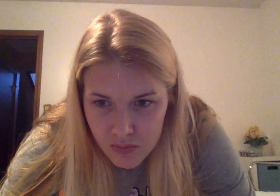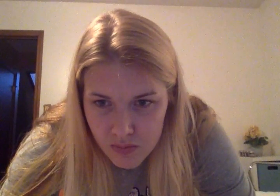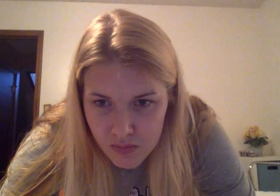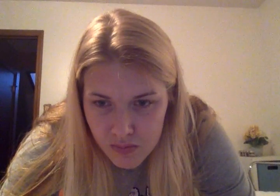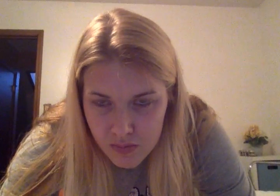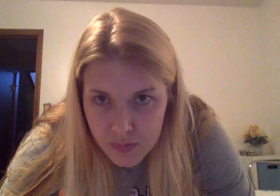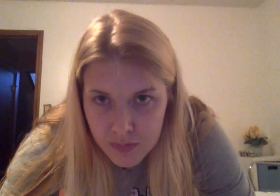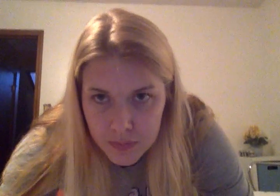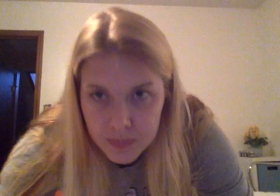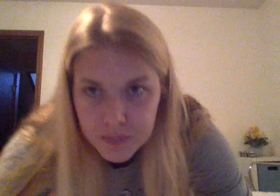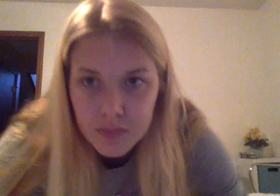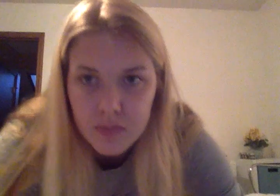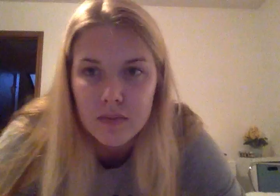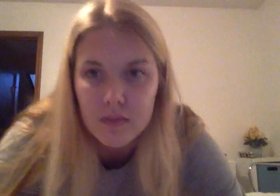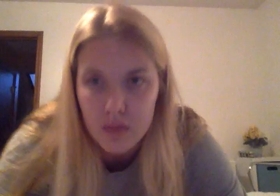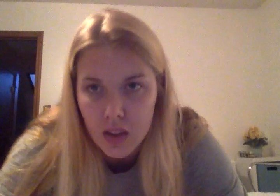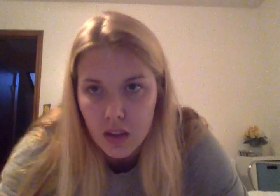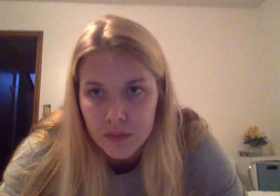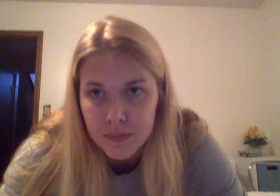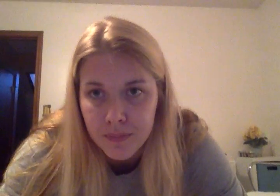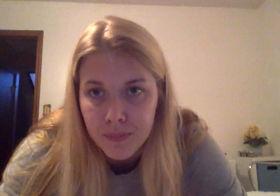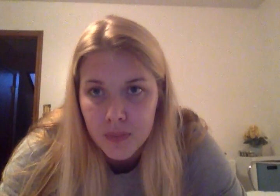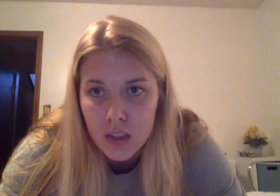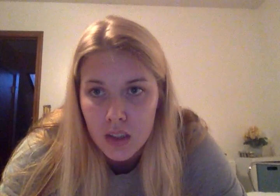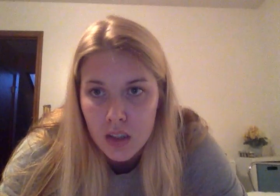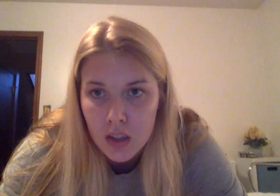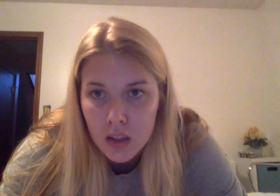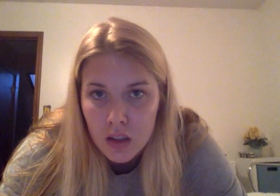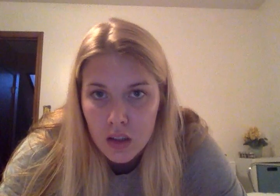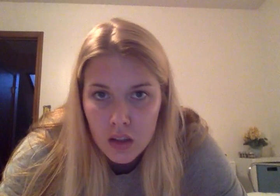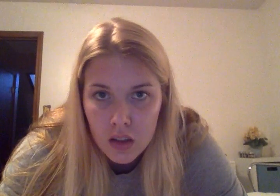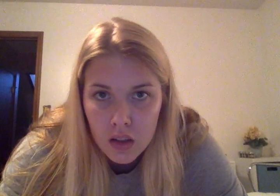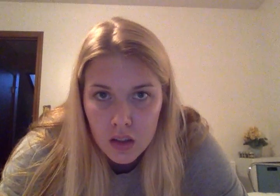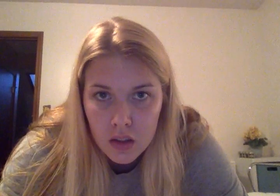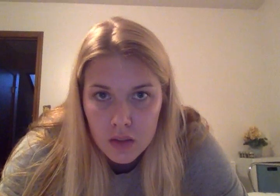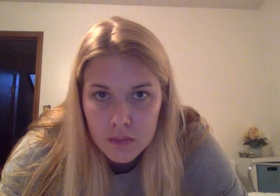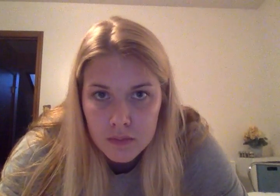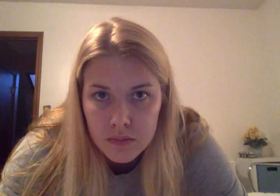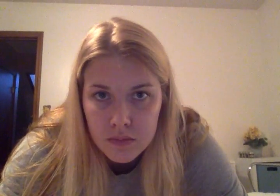Hmm.